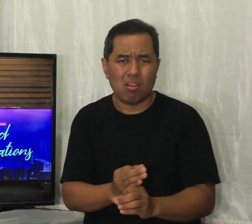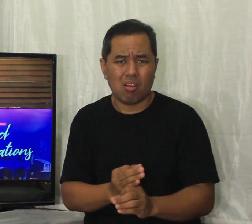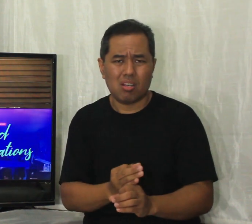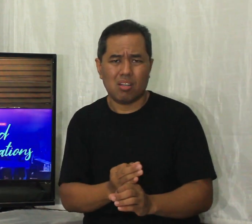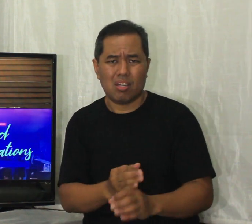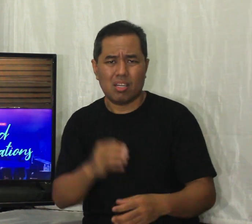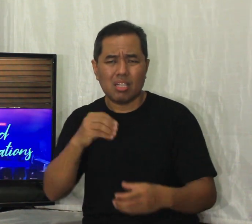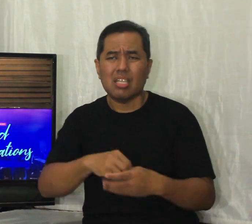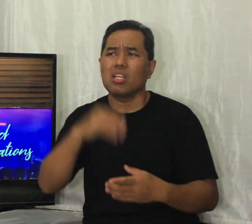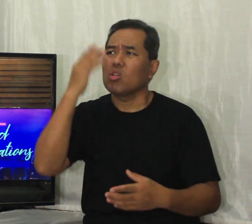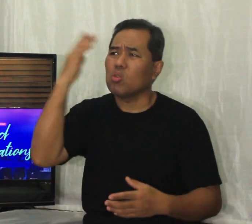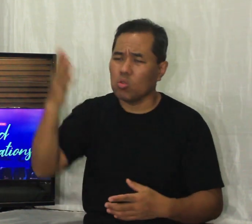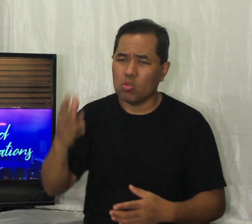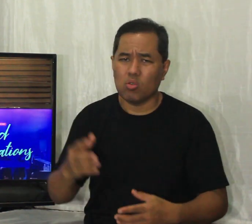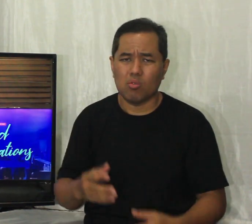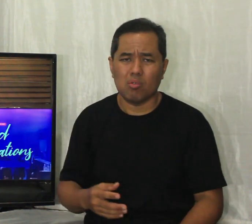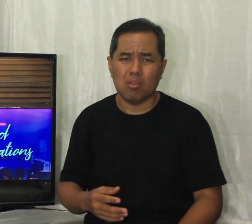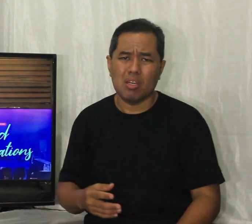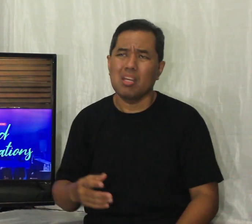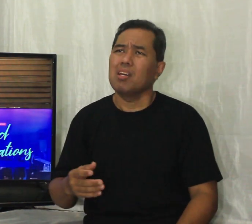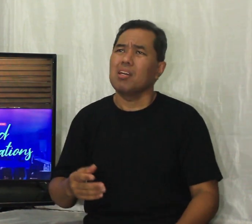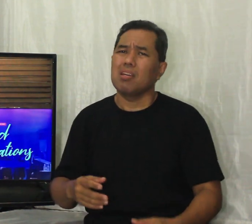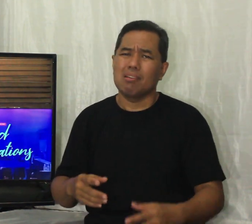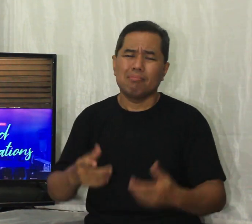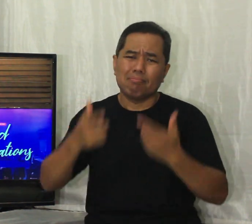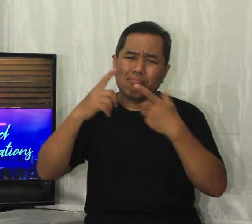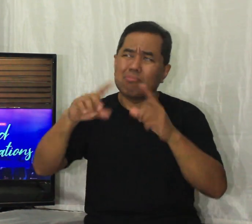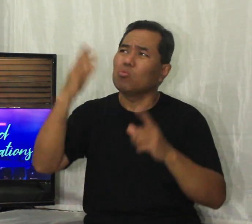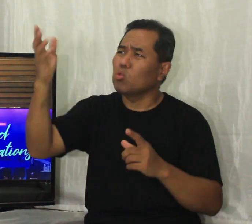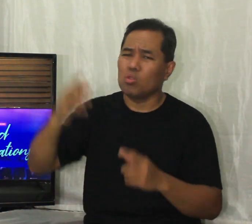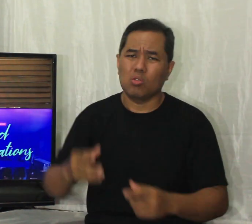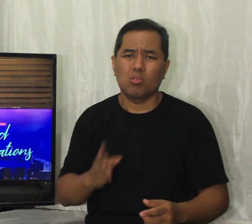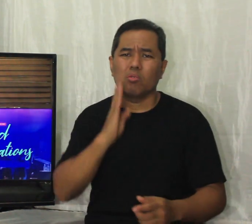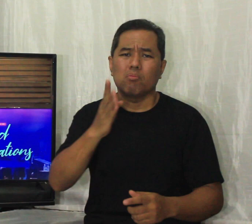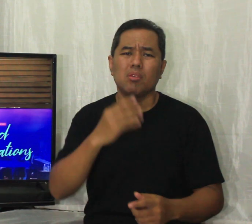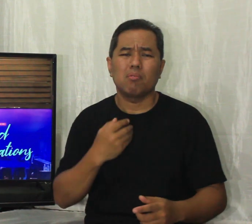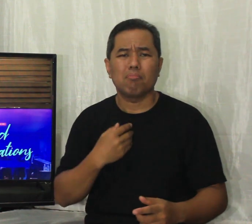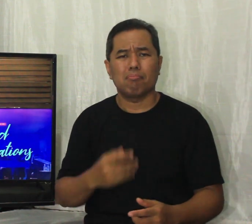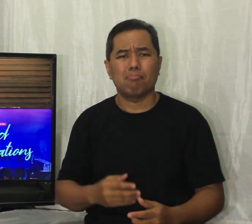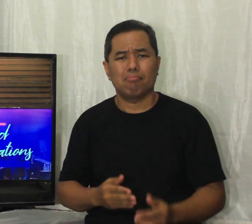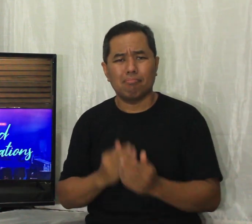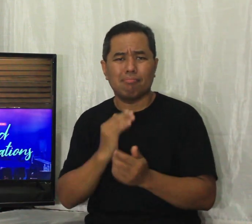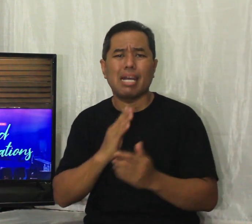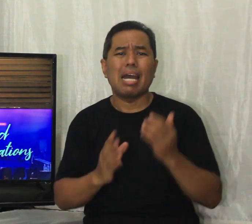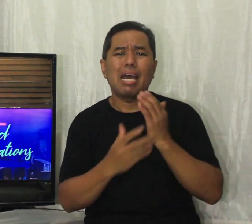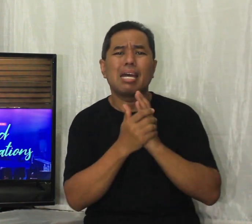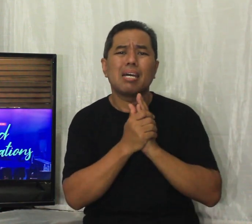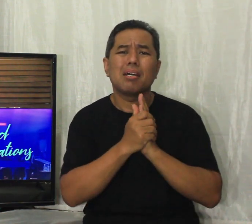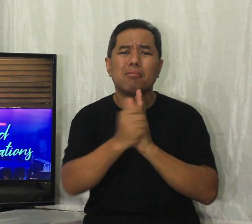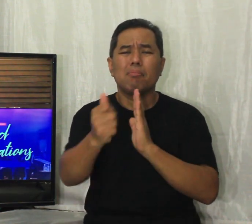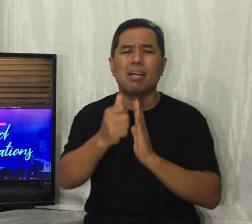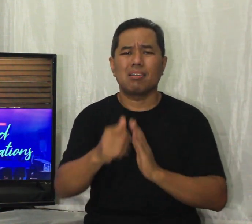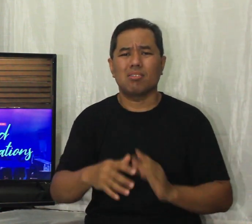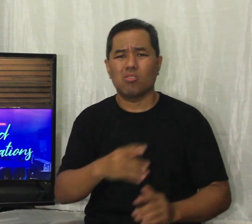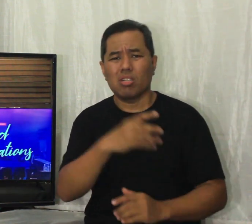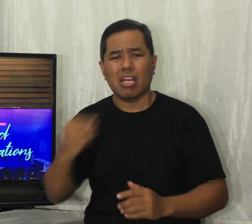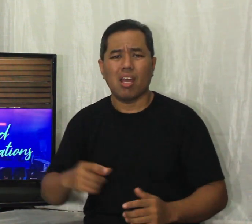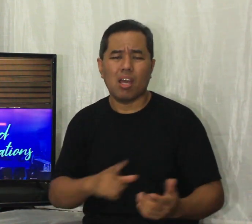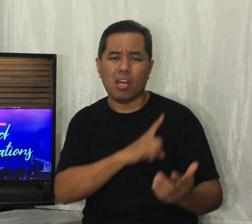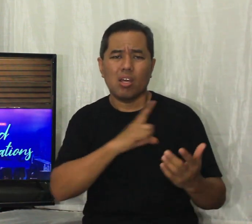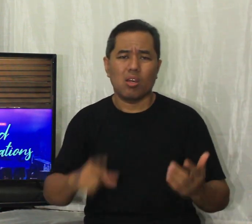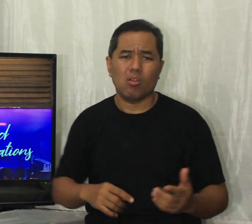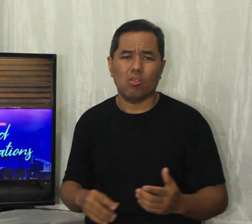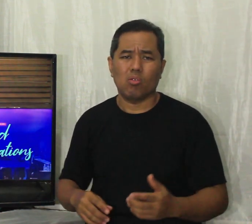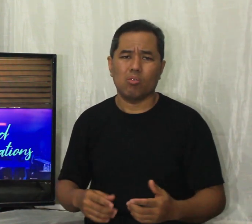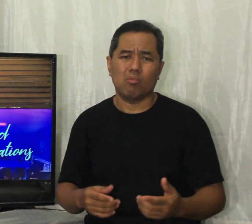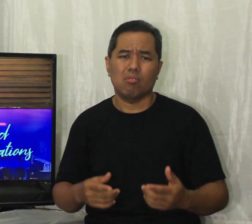and be my Lord and my Master beginning today? I receive you now. I accept you now. Come and lead me in